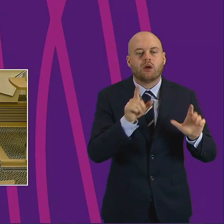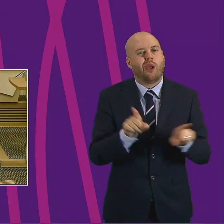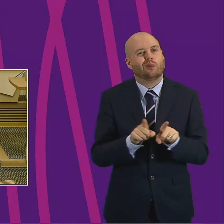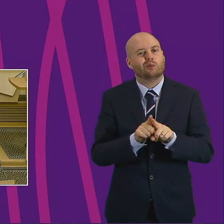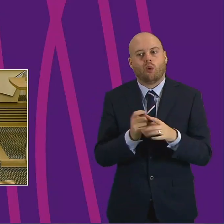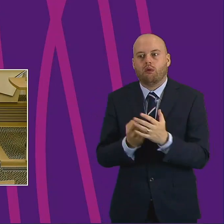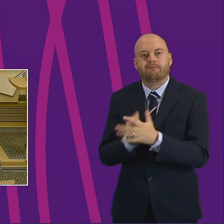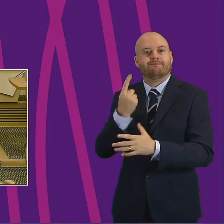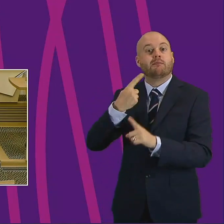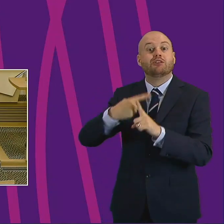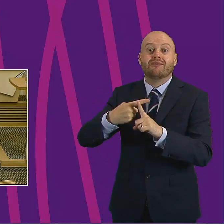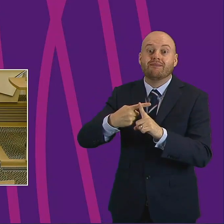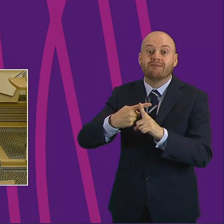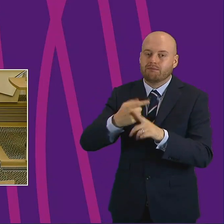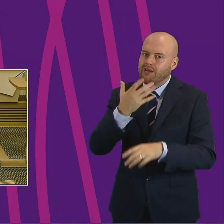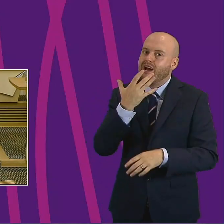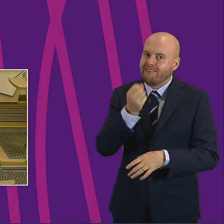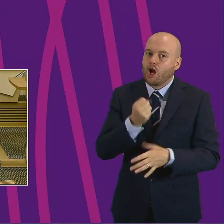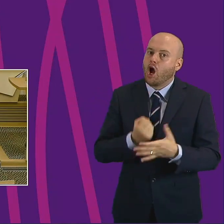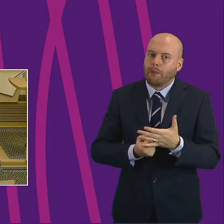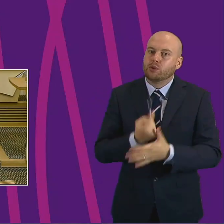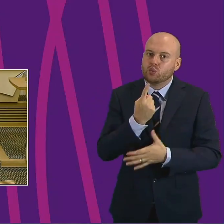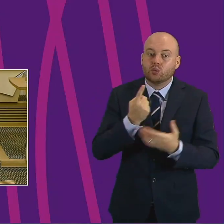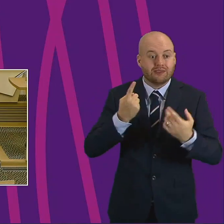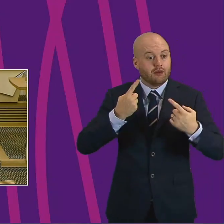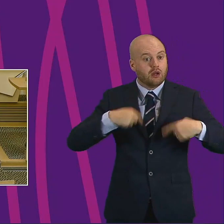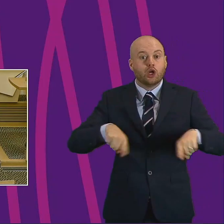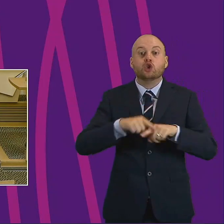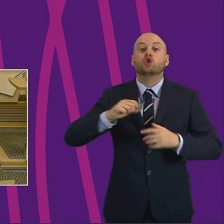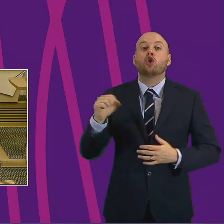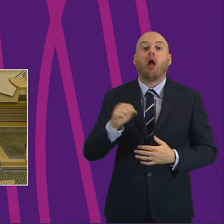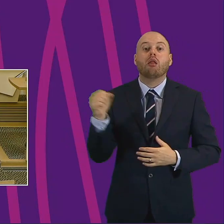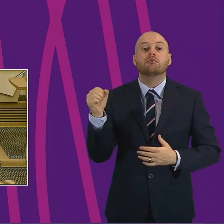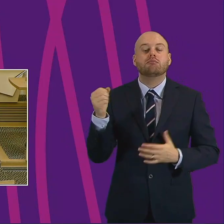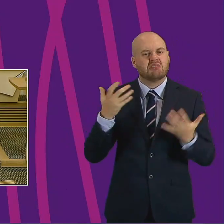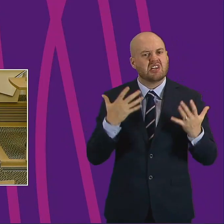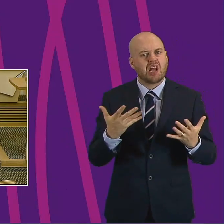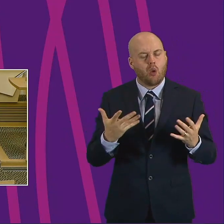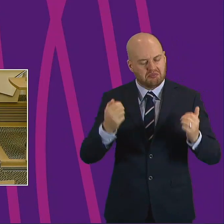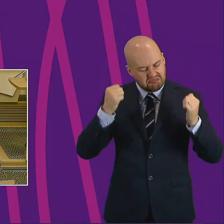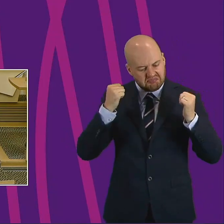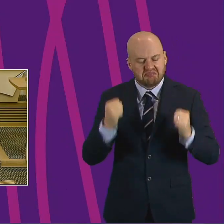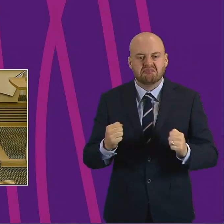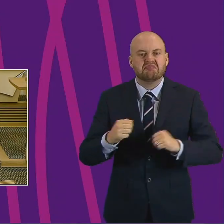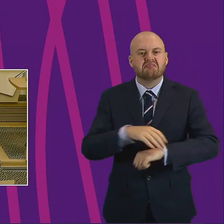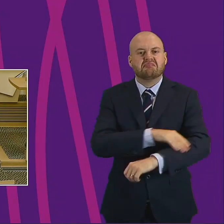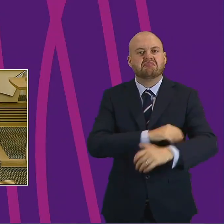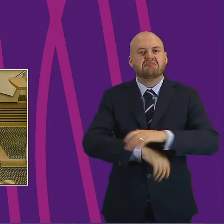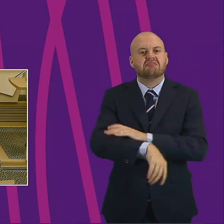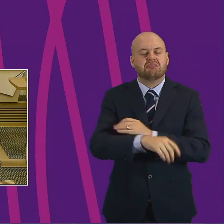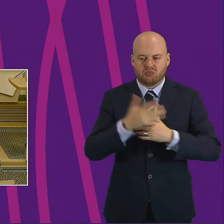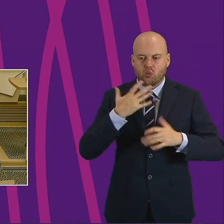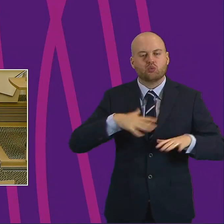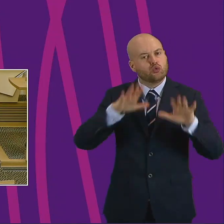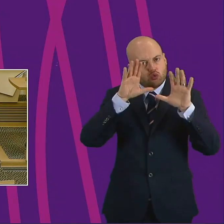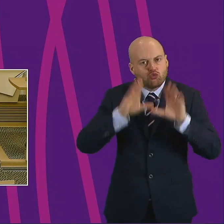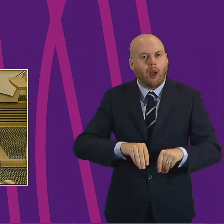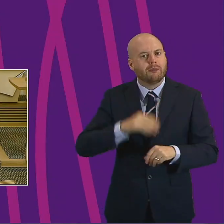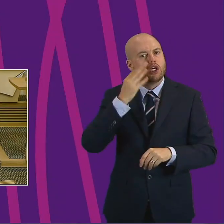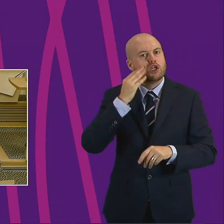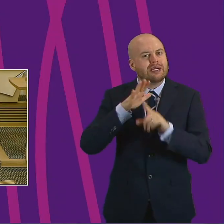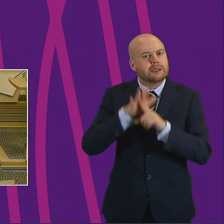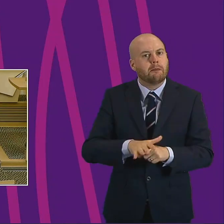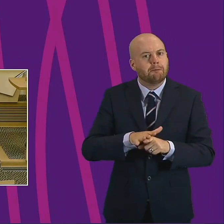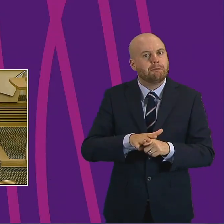has certainly forced us, I think, as a nation to confront that past in a way that I don't, certainly in my lifetime, I don't think we have. So